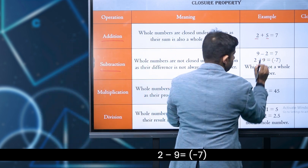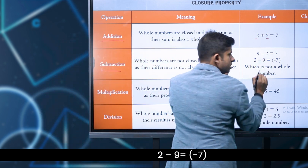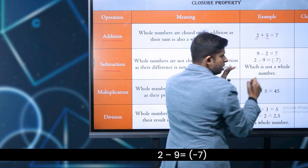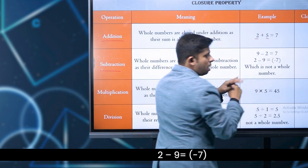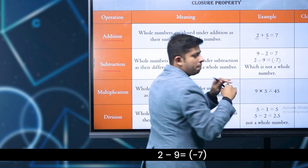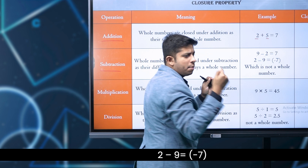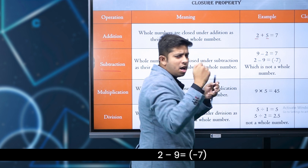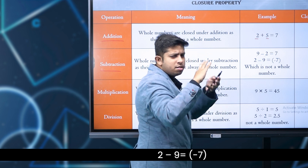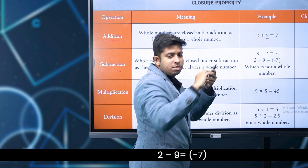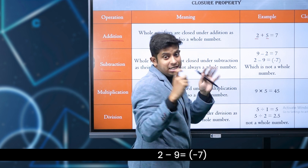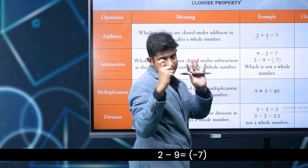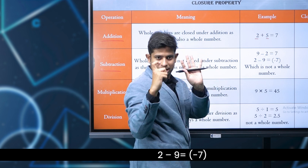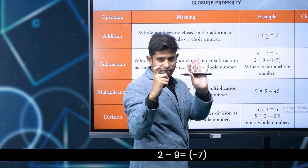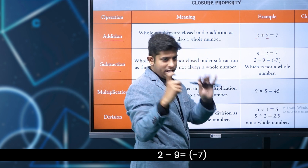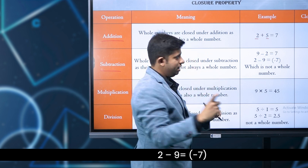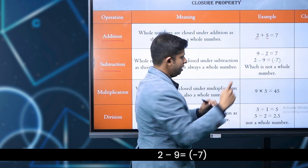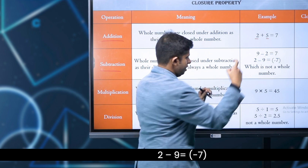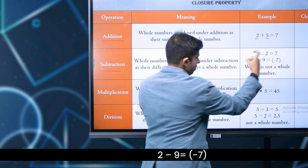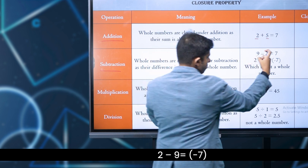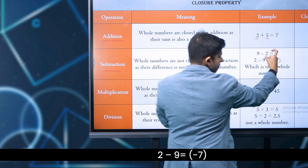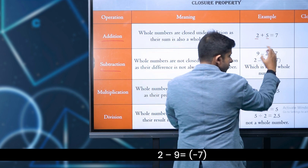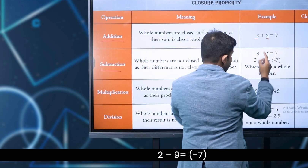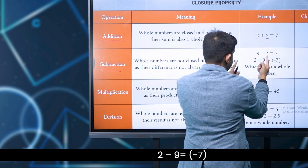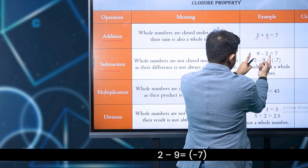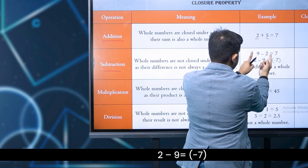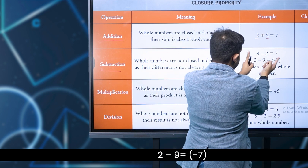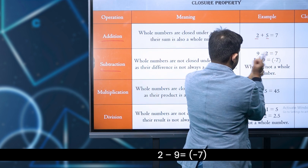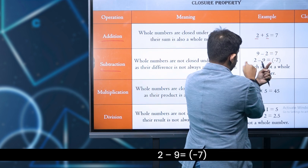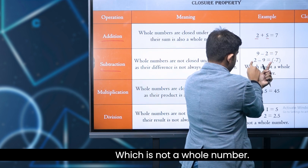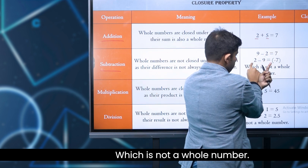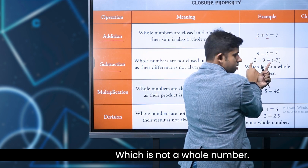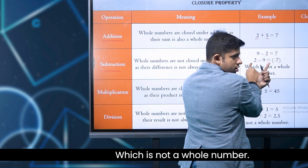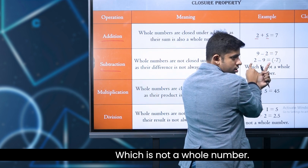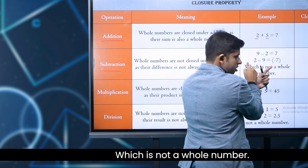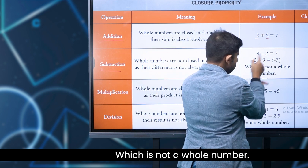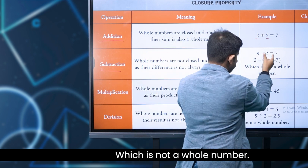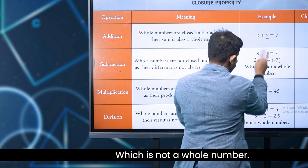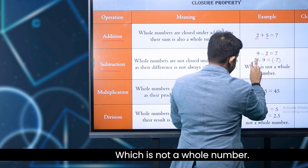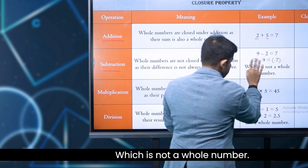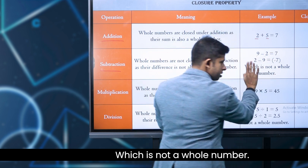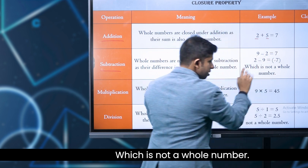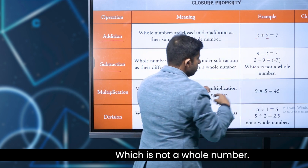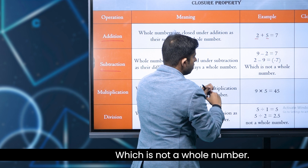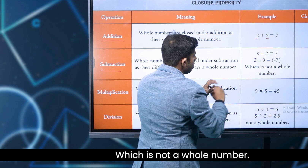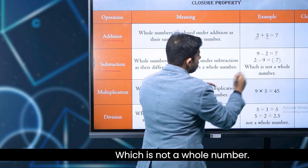2 minus 9 is equal to minus 7, which is not a whole number.